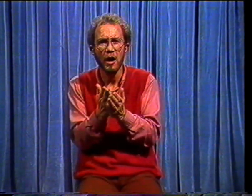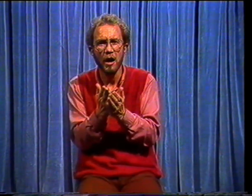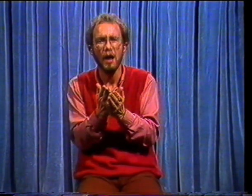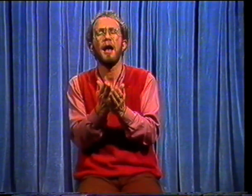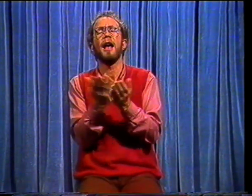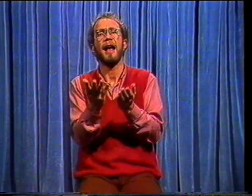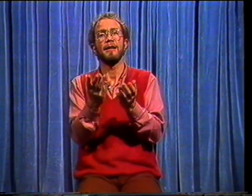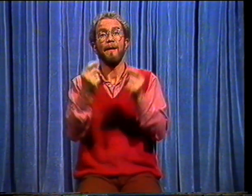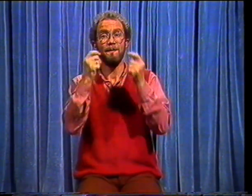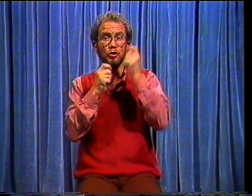the facial expression